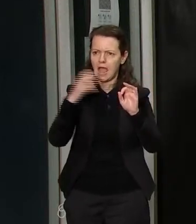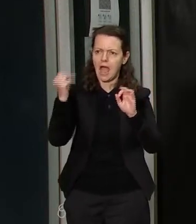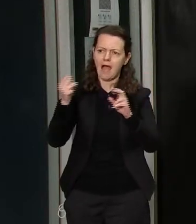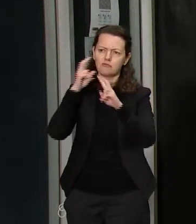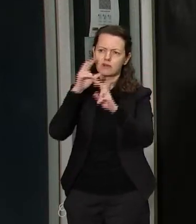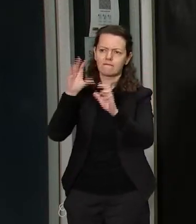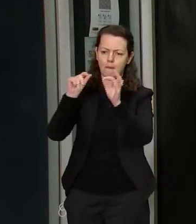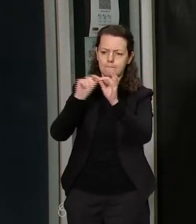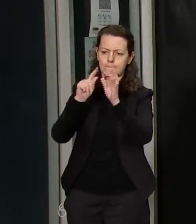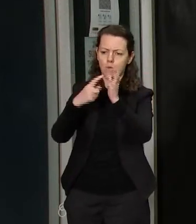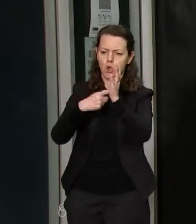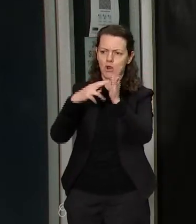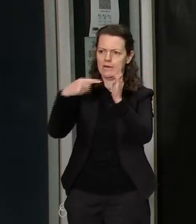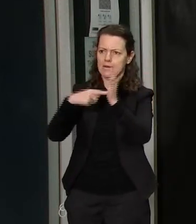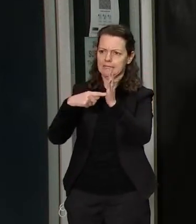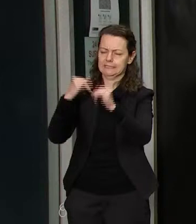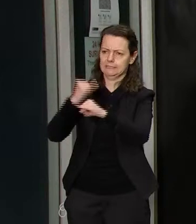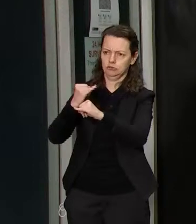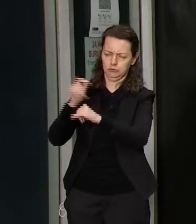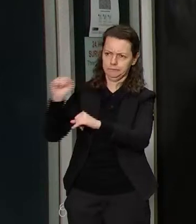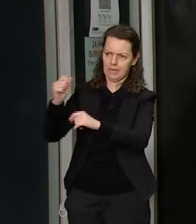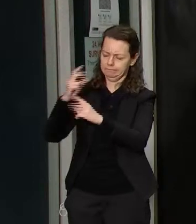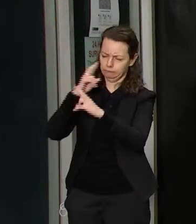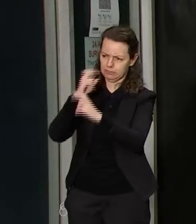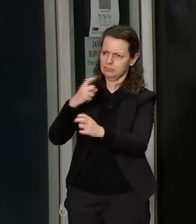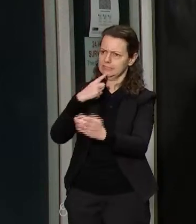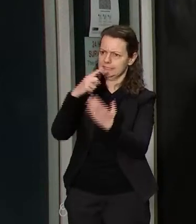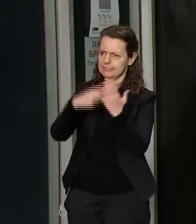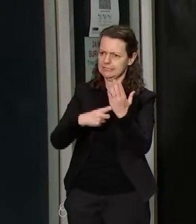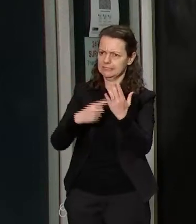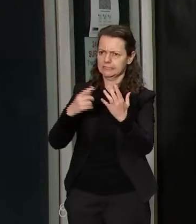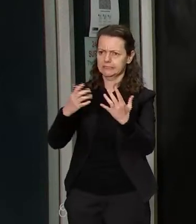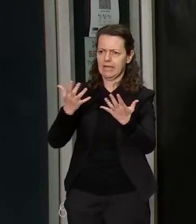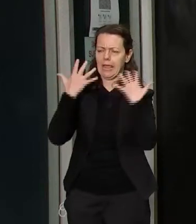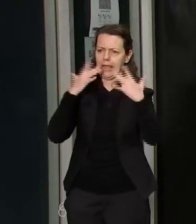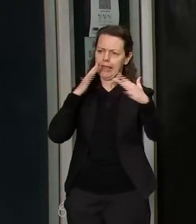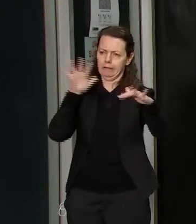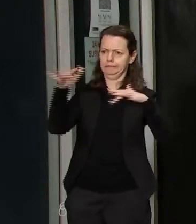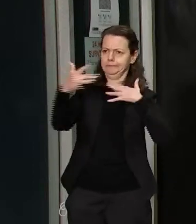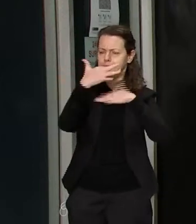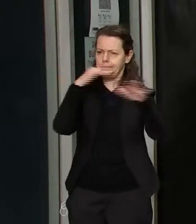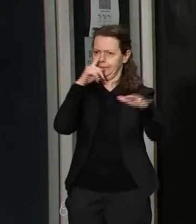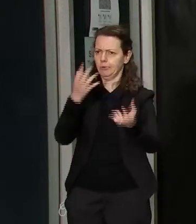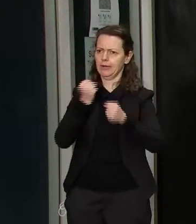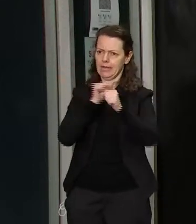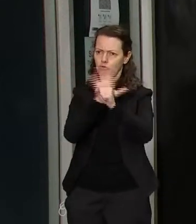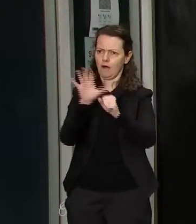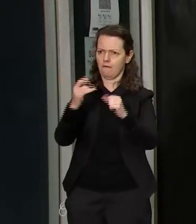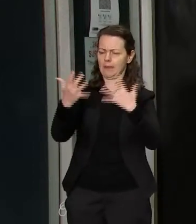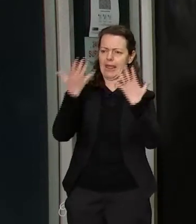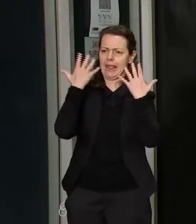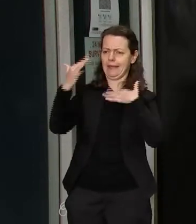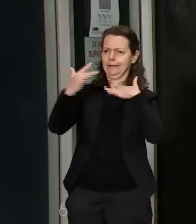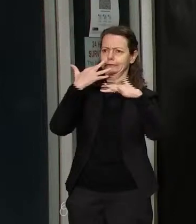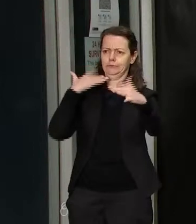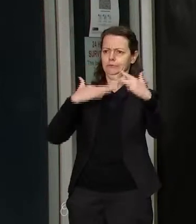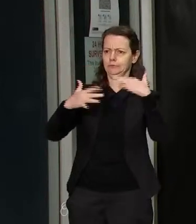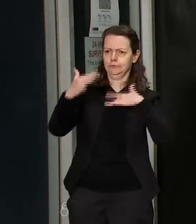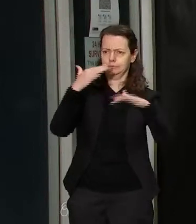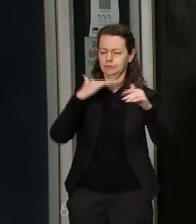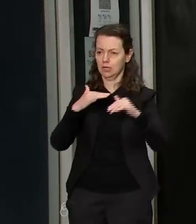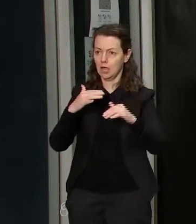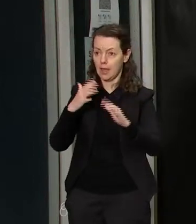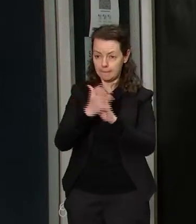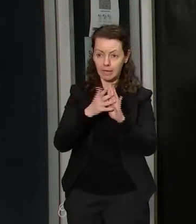He wants some sort of airborne transmission commission, you know, some national measuring stick so you can say this school has